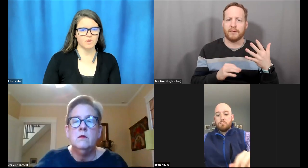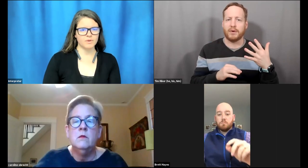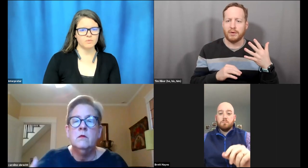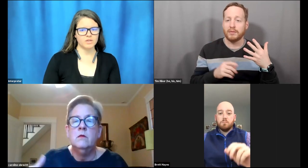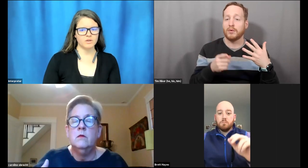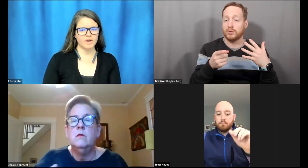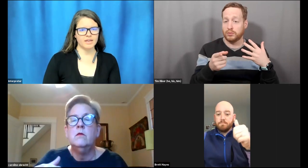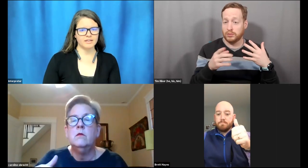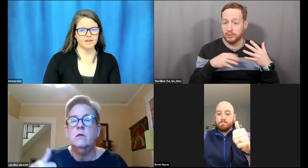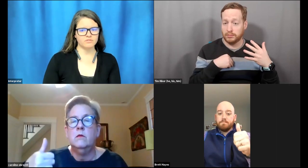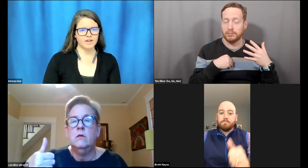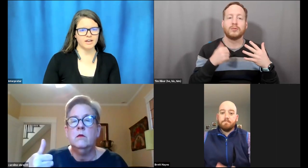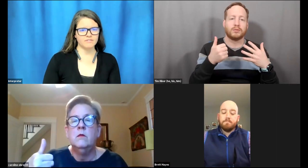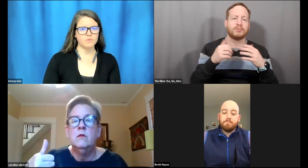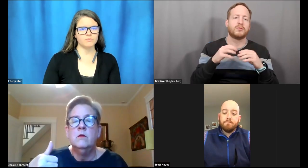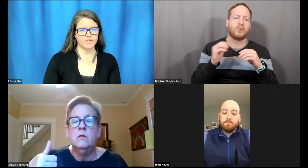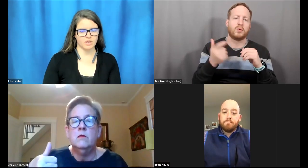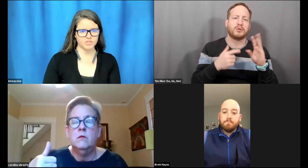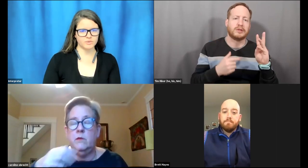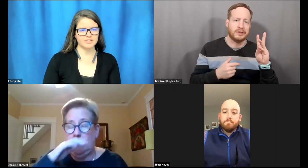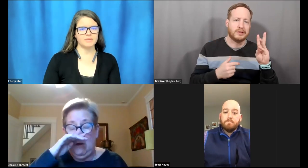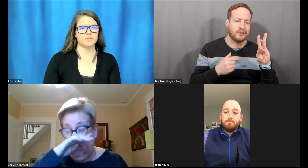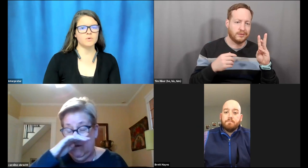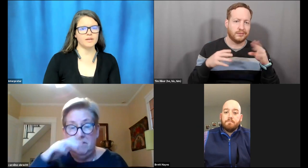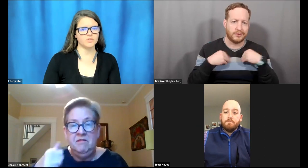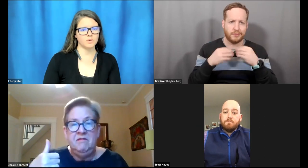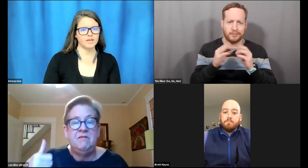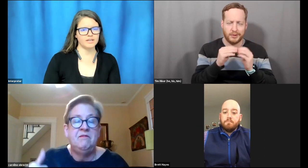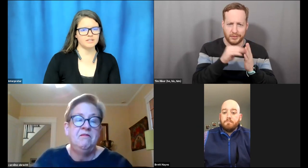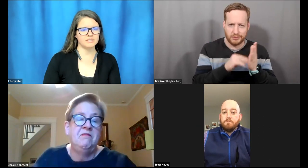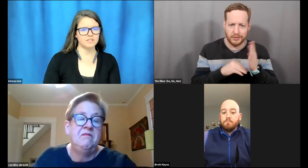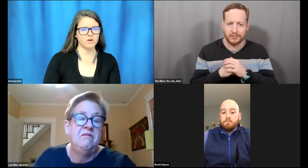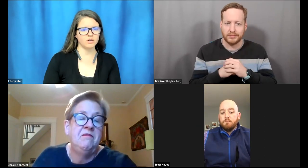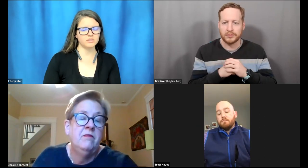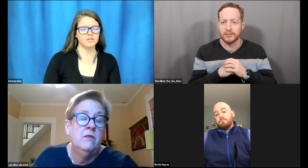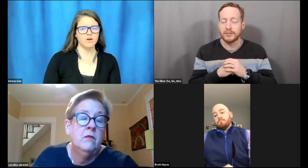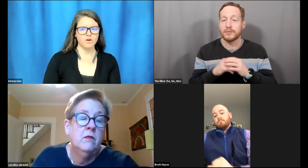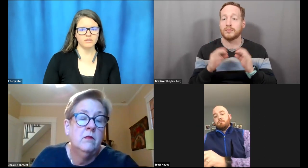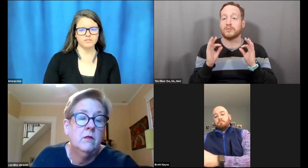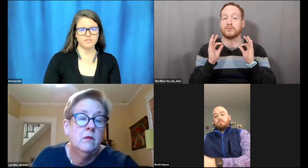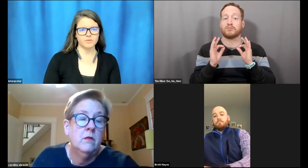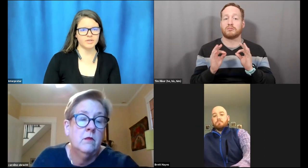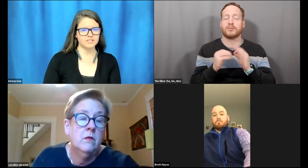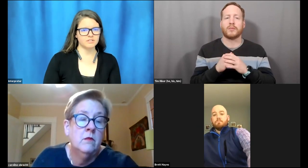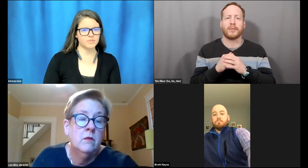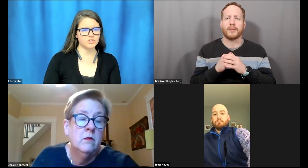Okay, we can go ahead and count five. Oh, Brett also accepts. Okay, so it is all of the present commissioners